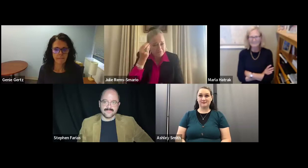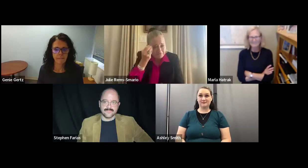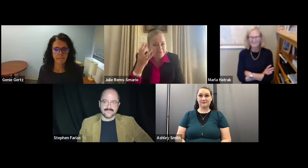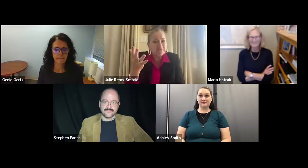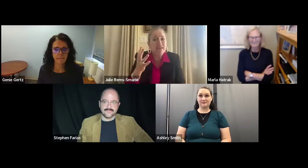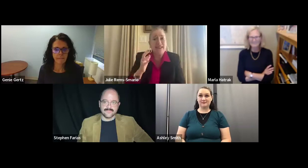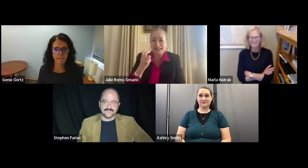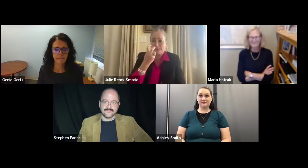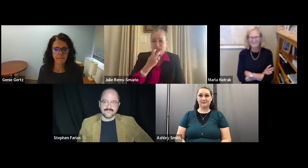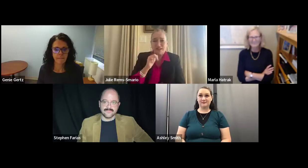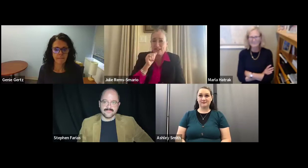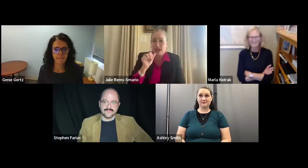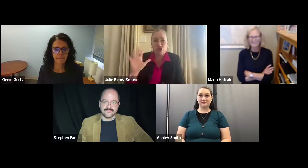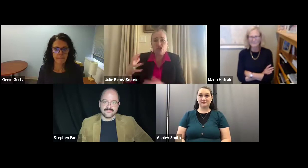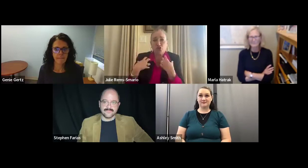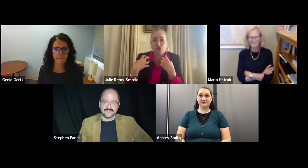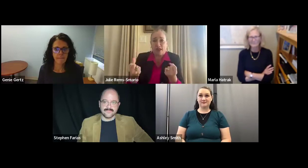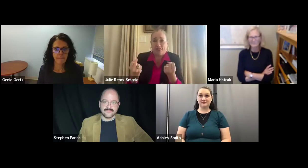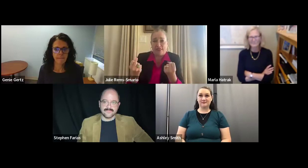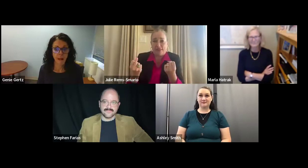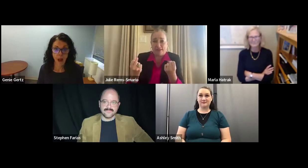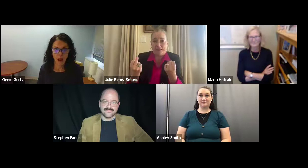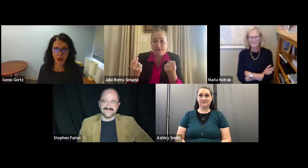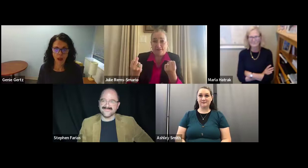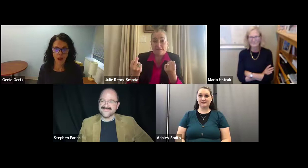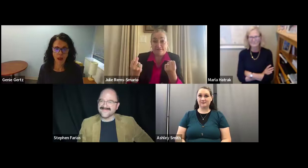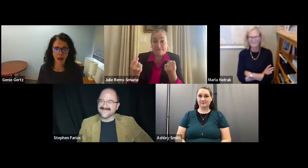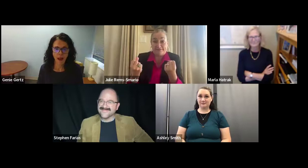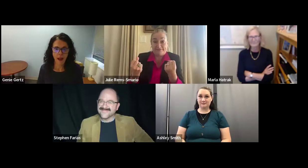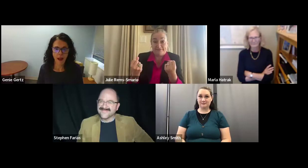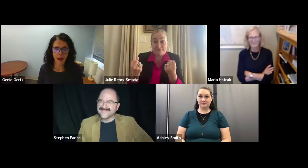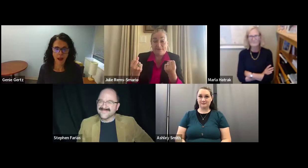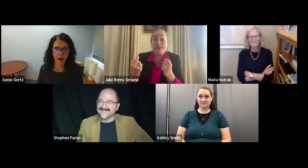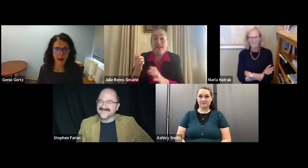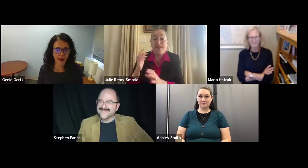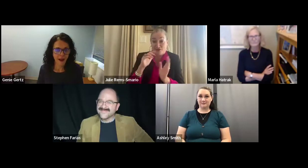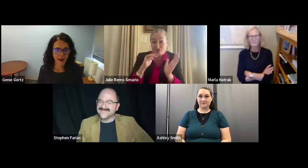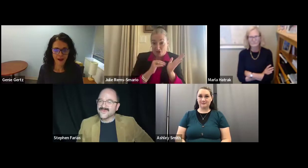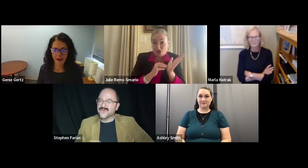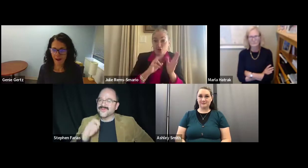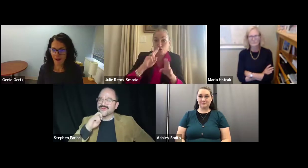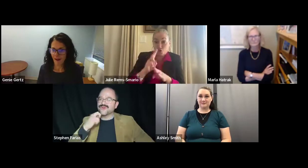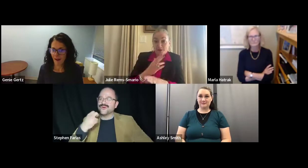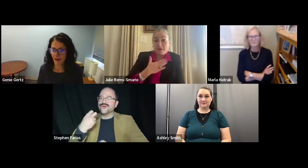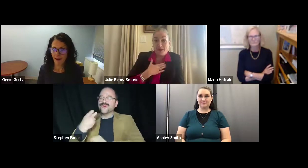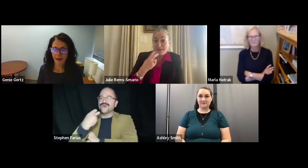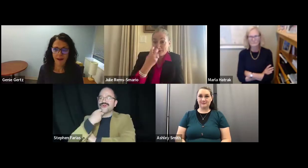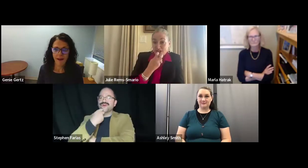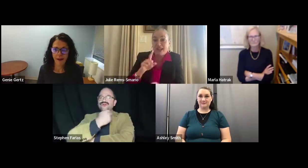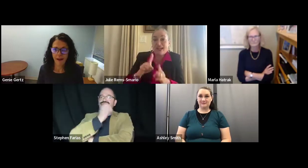I know my gatekeepers. I know the history. And said, oh, speech is not her strength. The